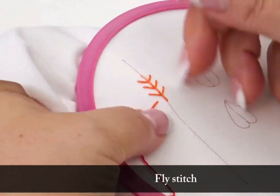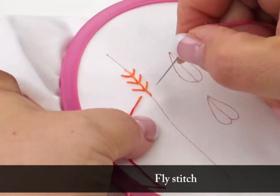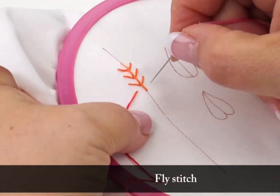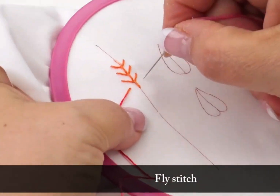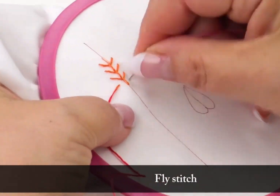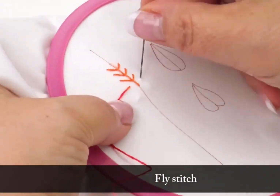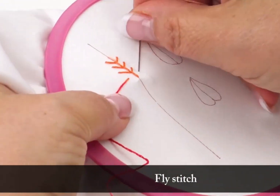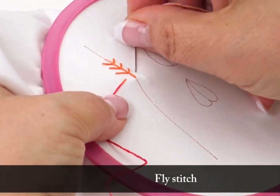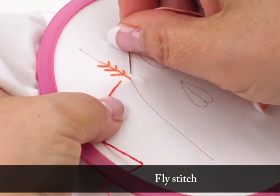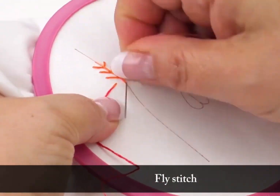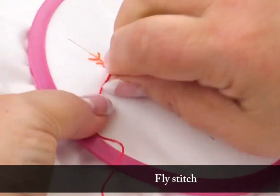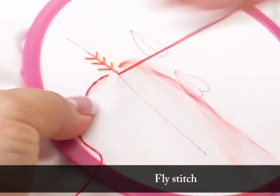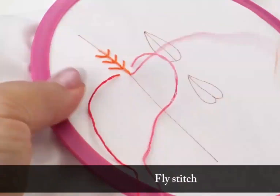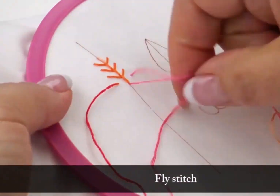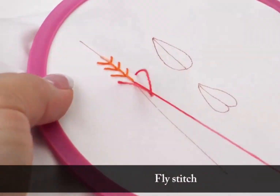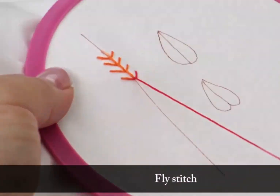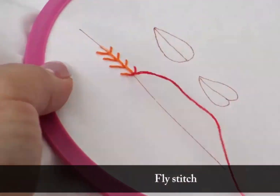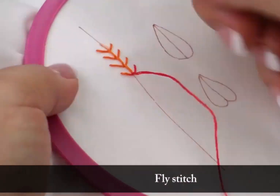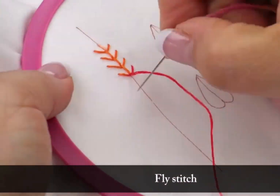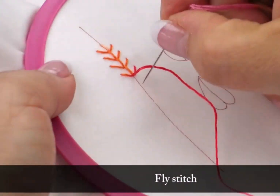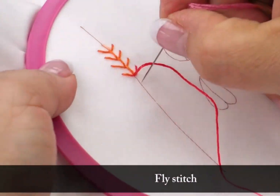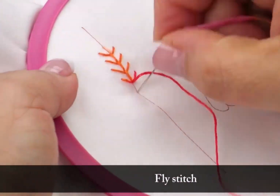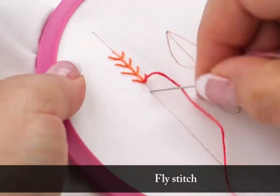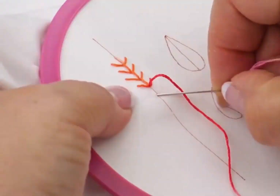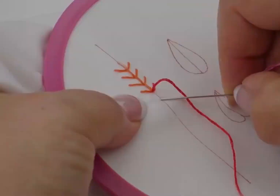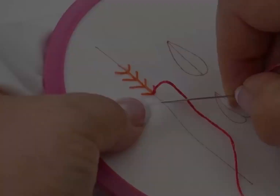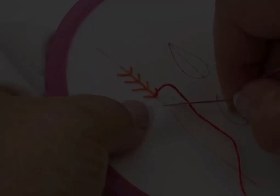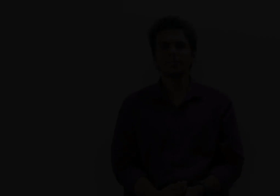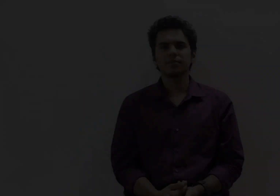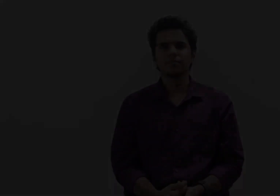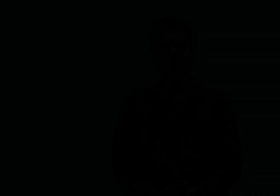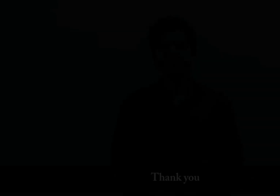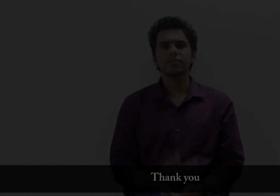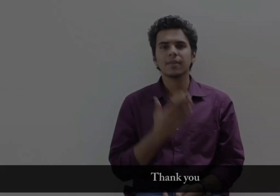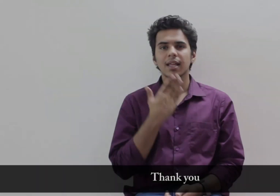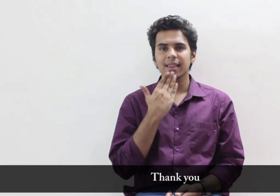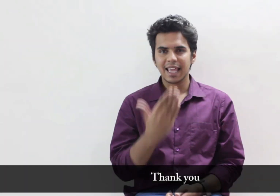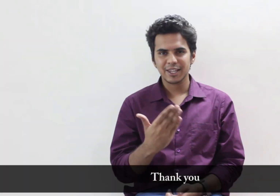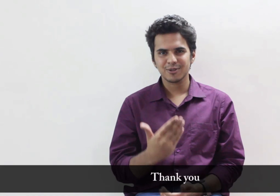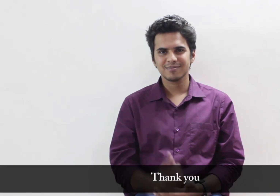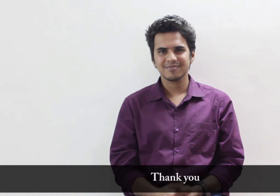Thank you.